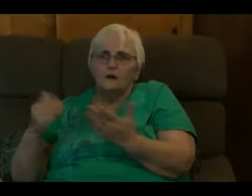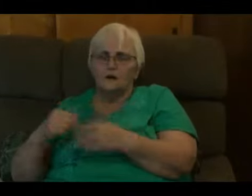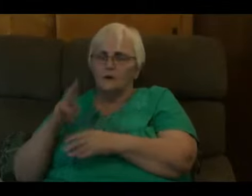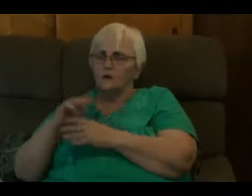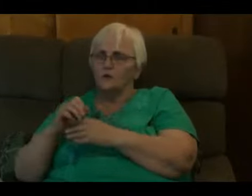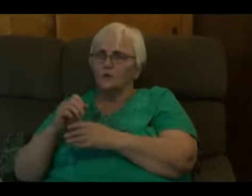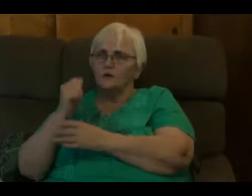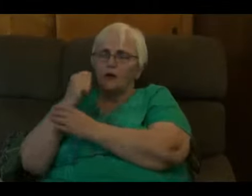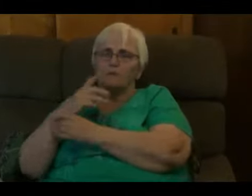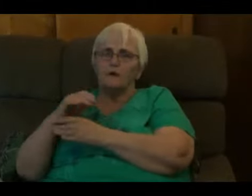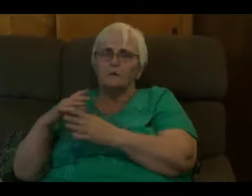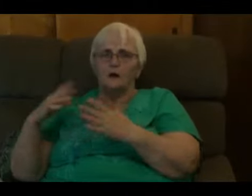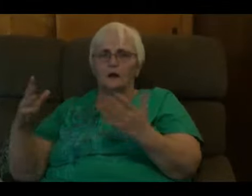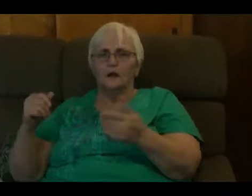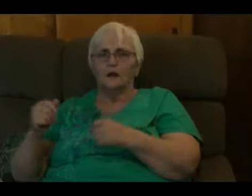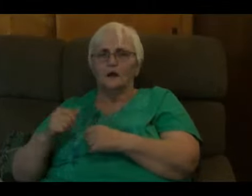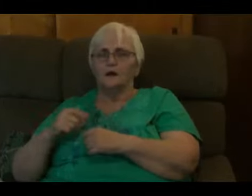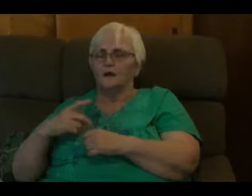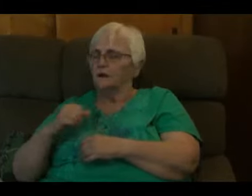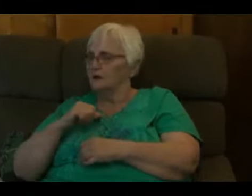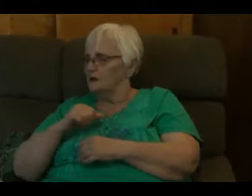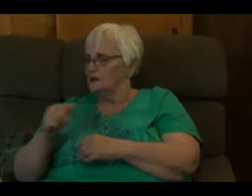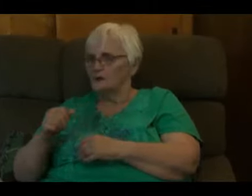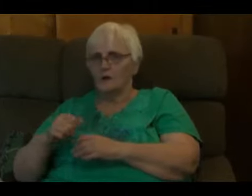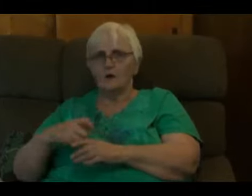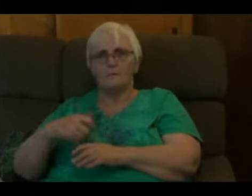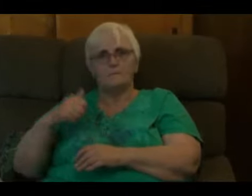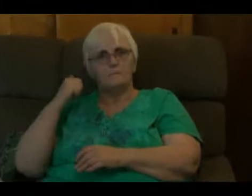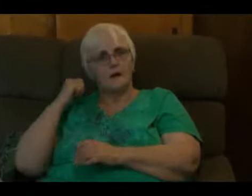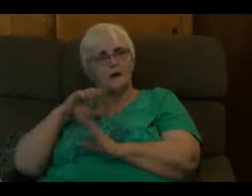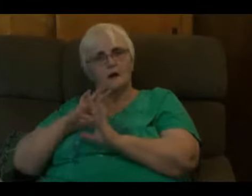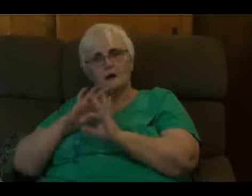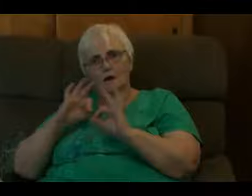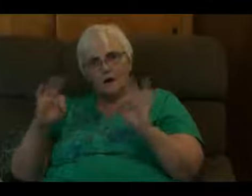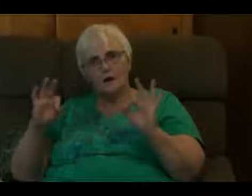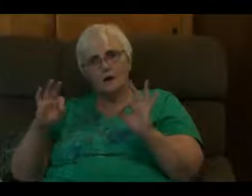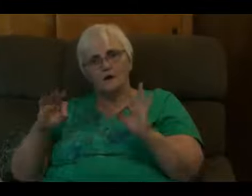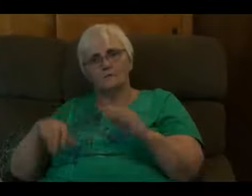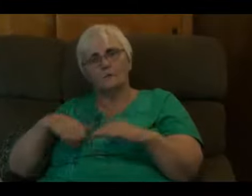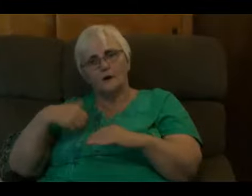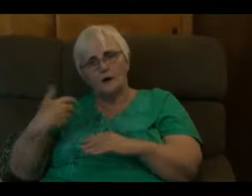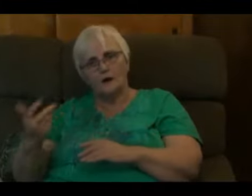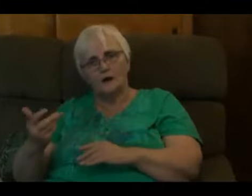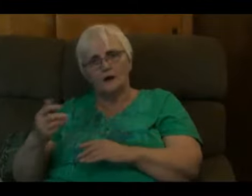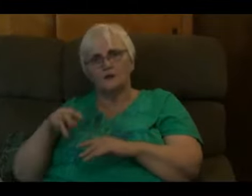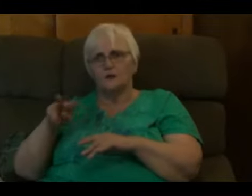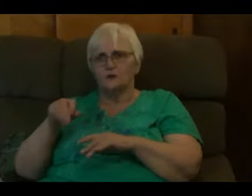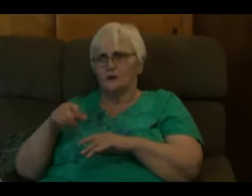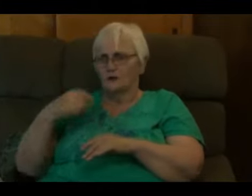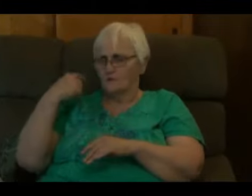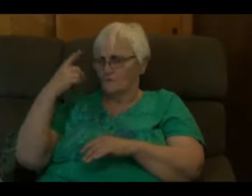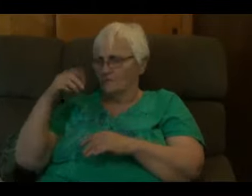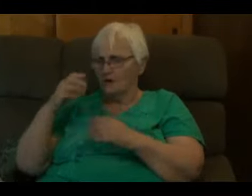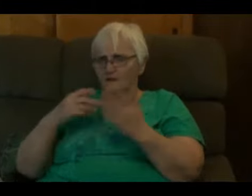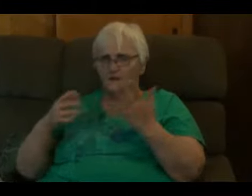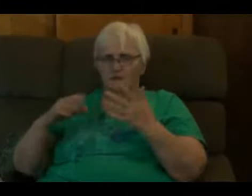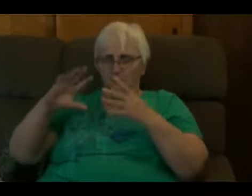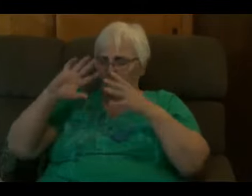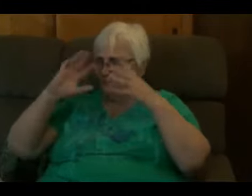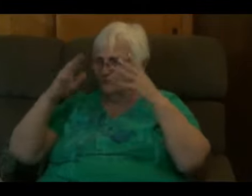lot, but you know what? He did not back down from what looked like craziness and chaos by